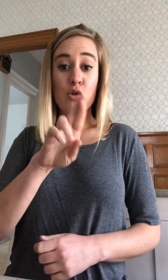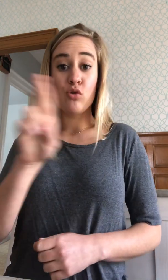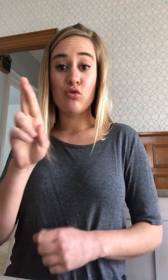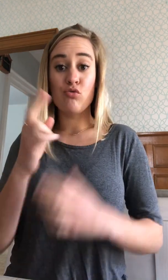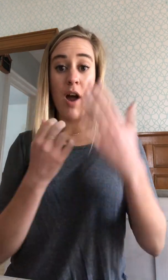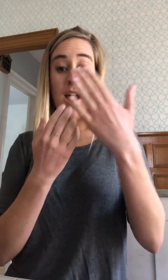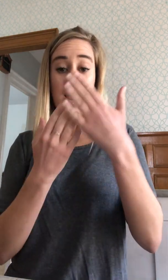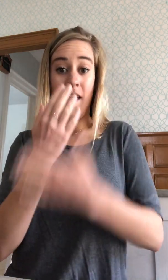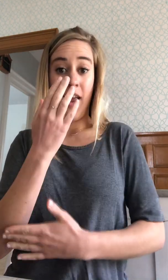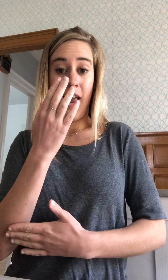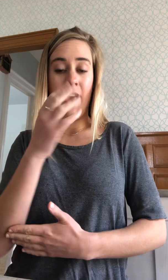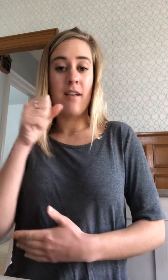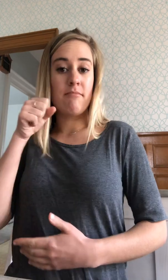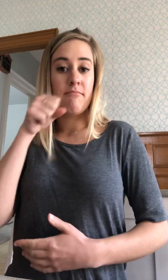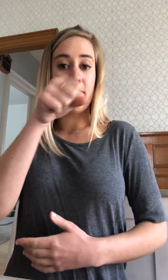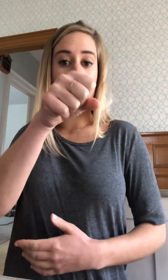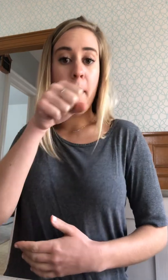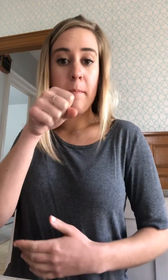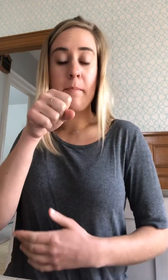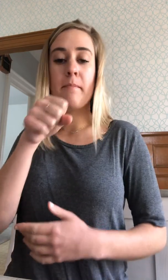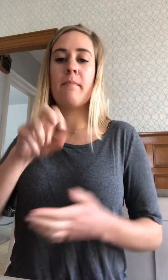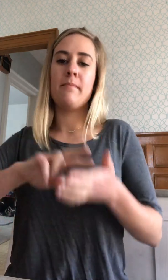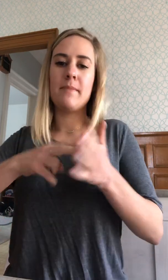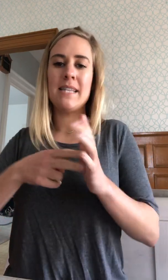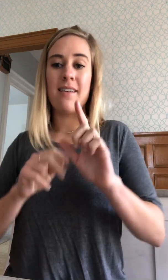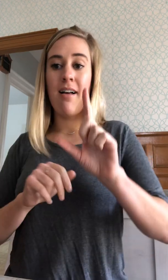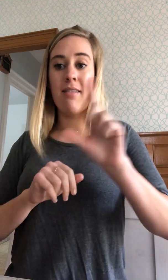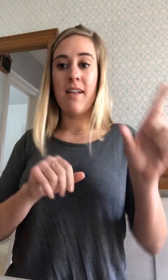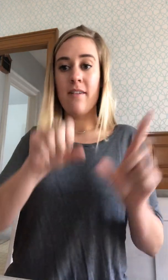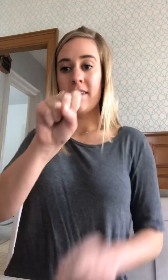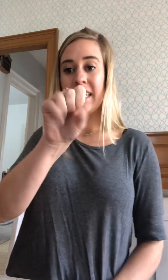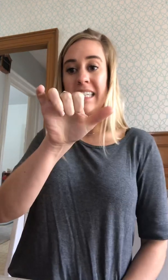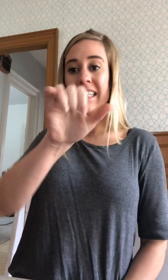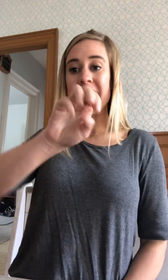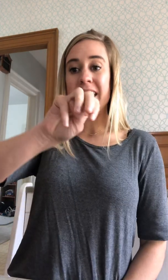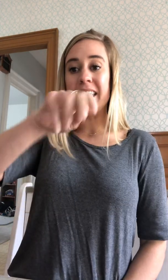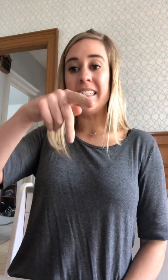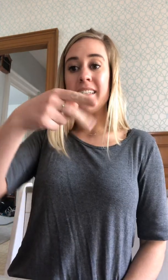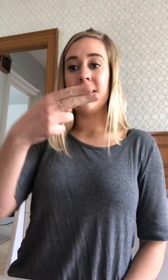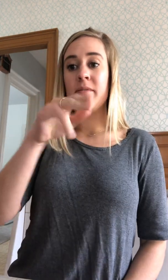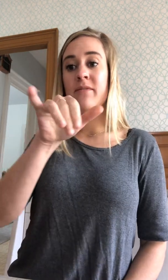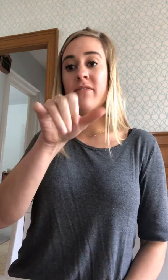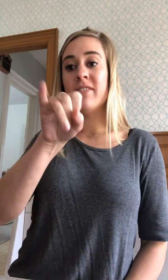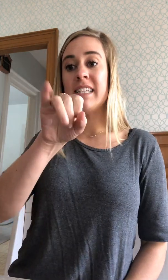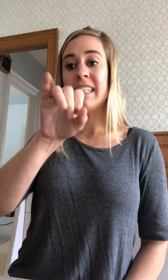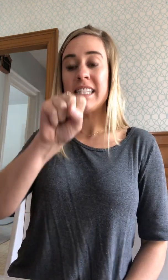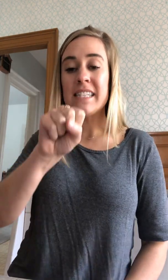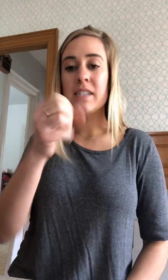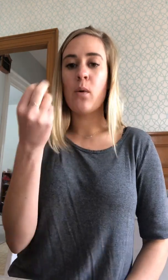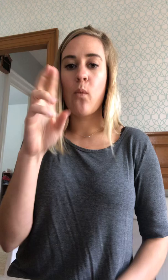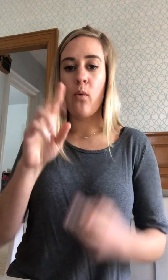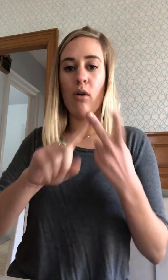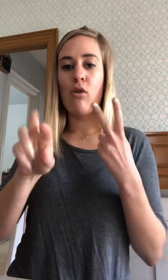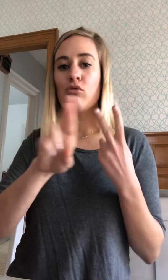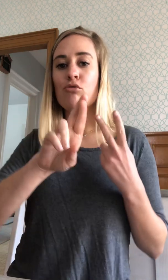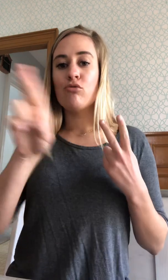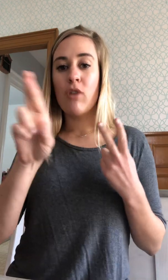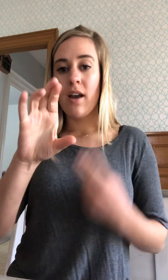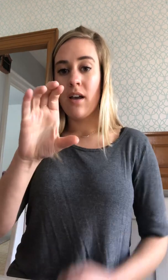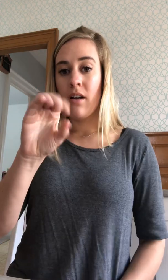a left symphysis fracture and a right body angle or subcondylar fracture. So almost always there's two fractures. If you